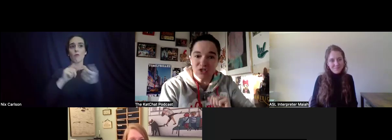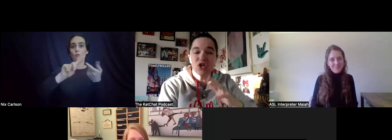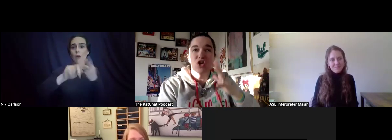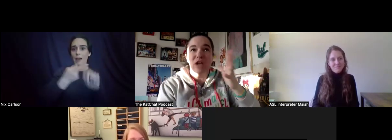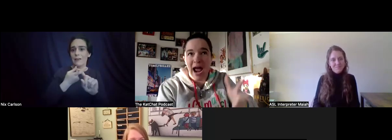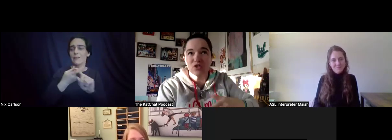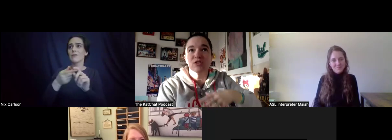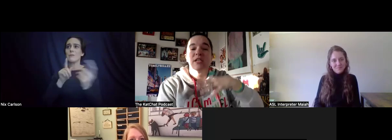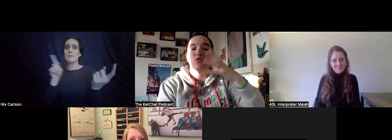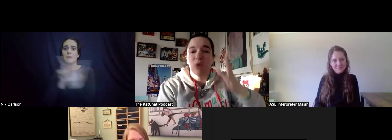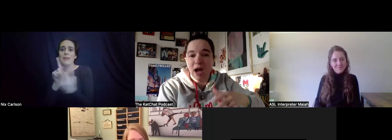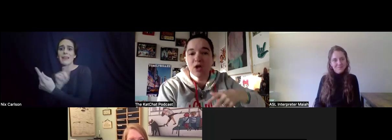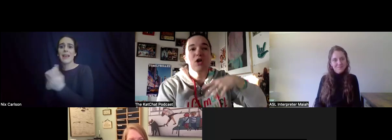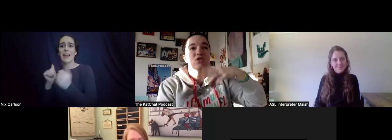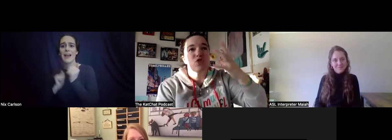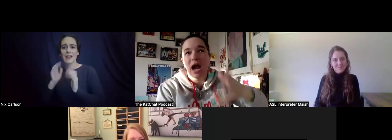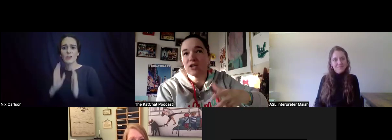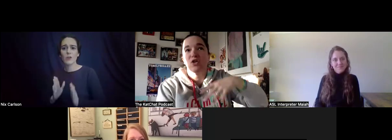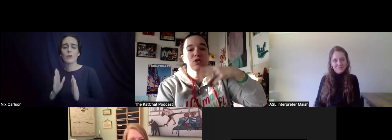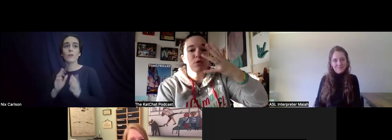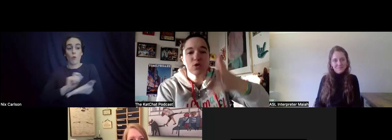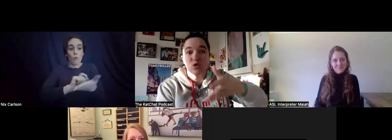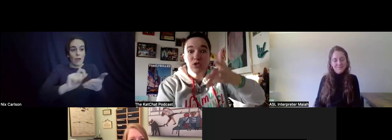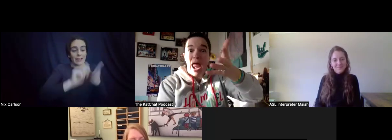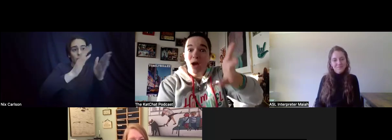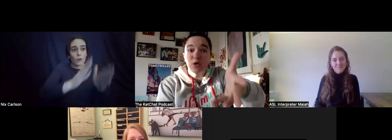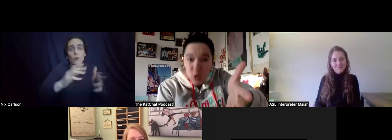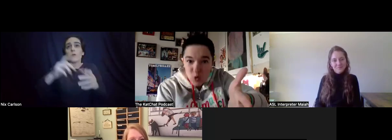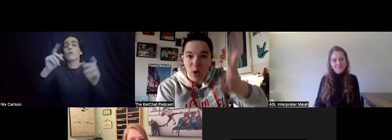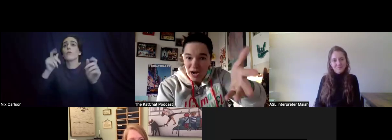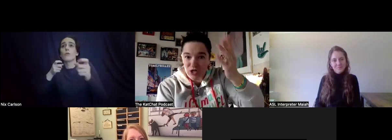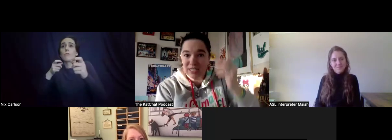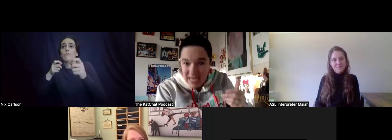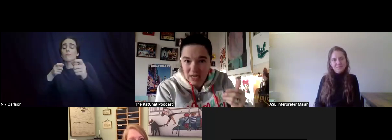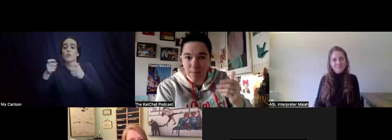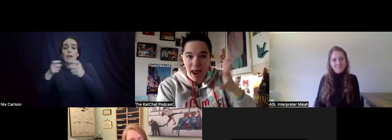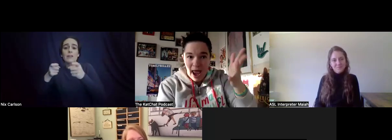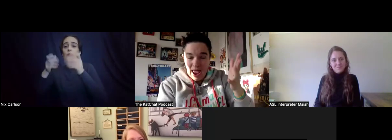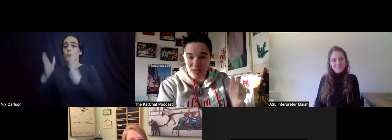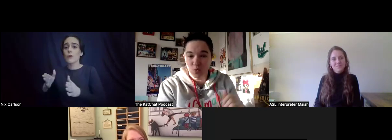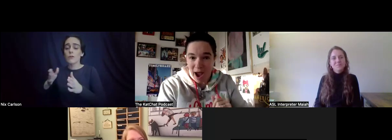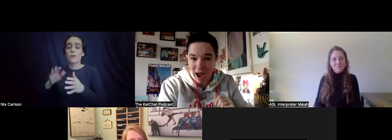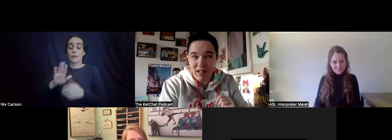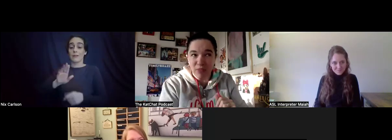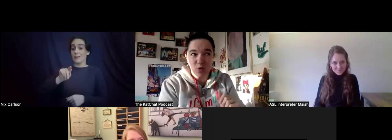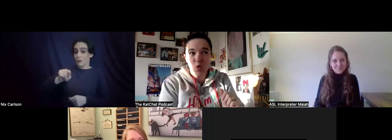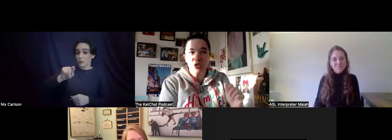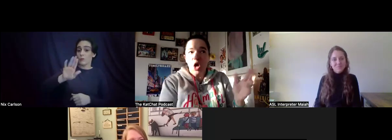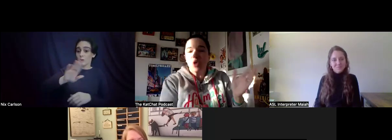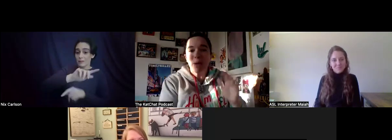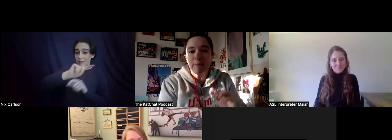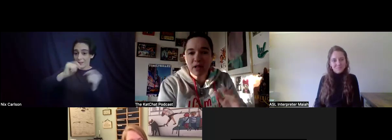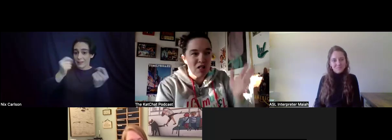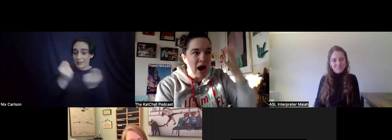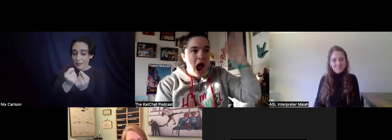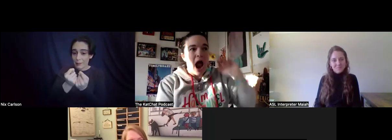the actors, actresses, writers, directors, producers, and you and your team as well on the cruise.